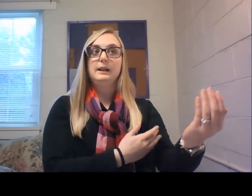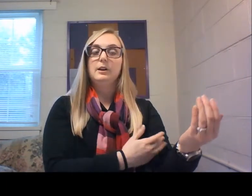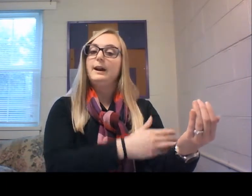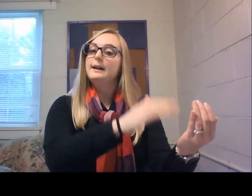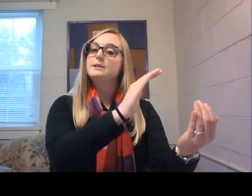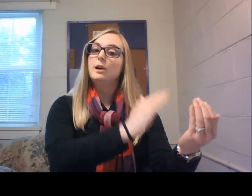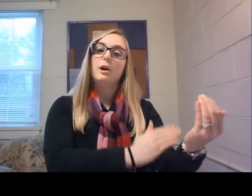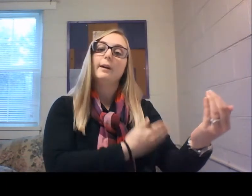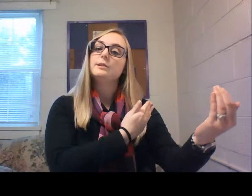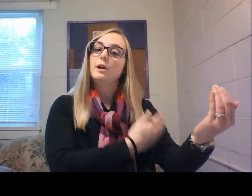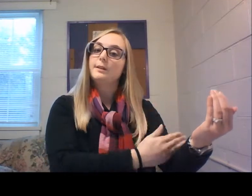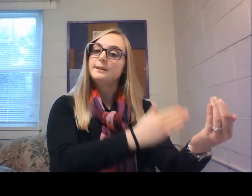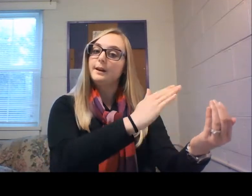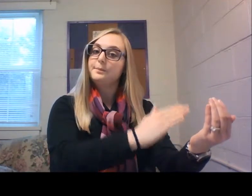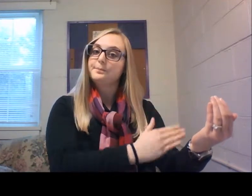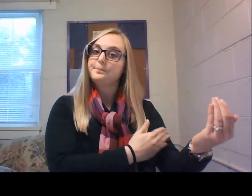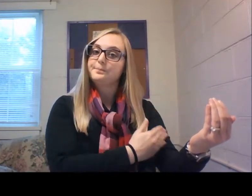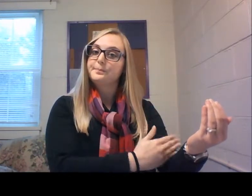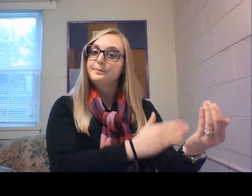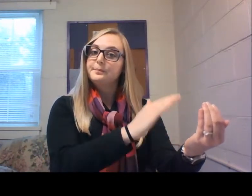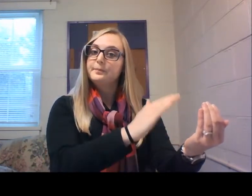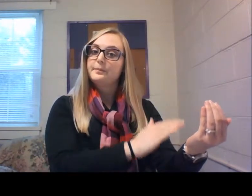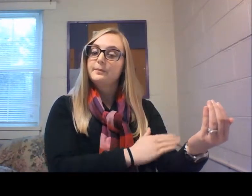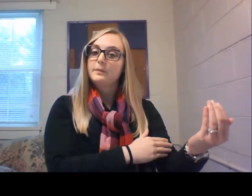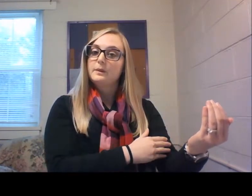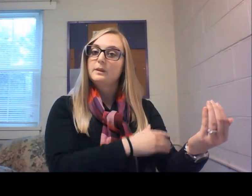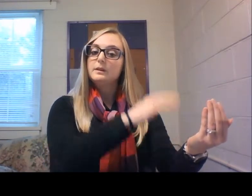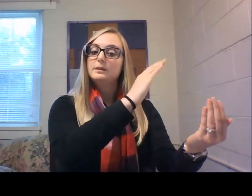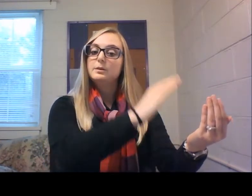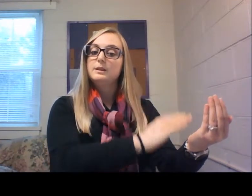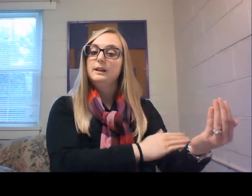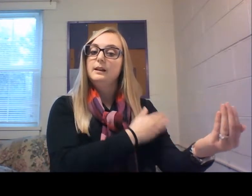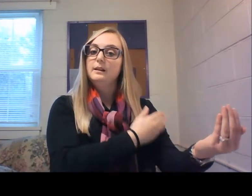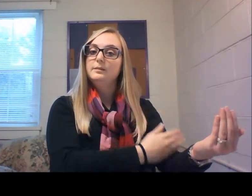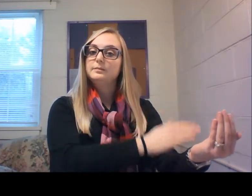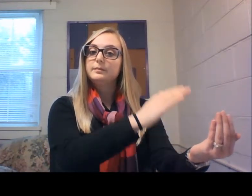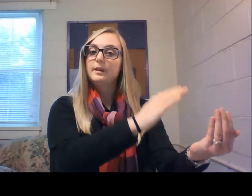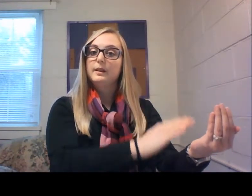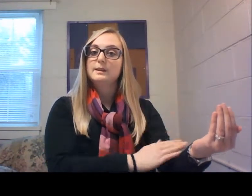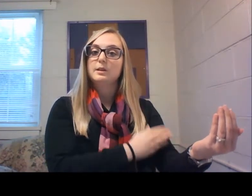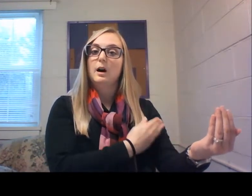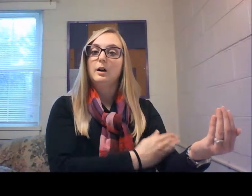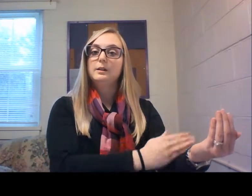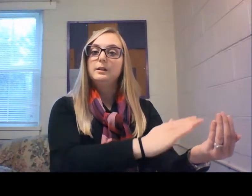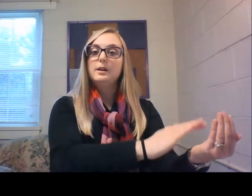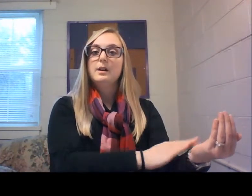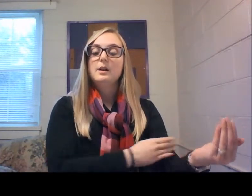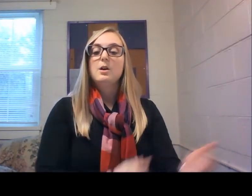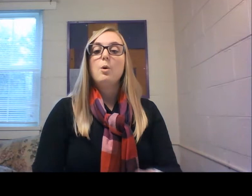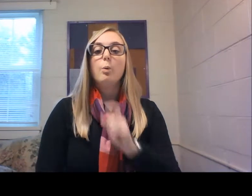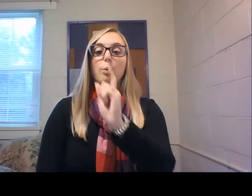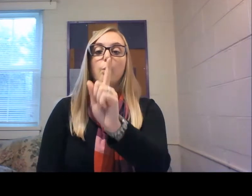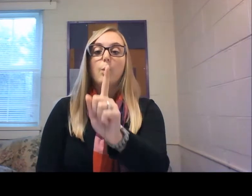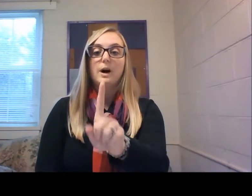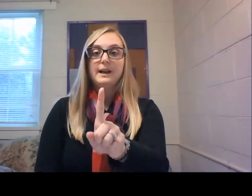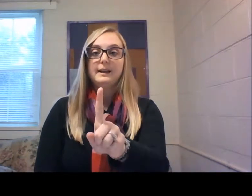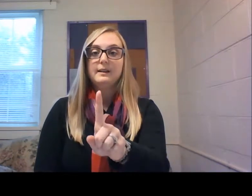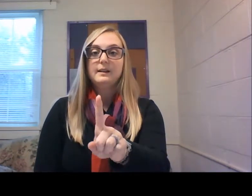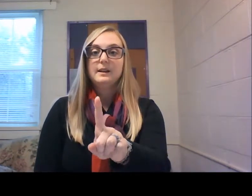singer, and song is all the same. So sing the song. One